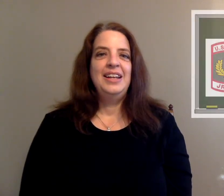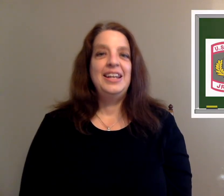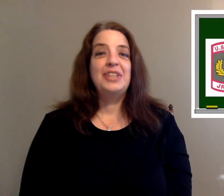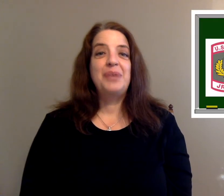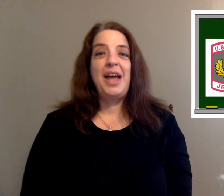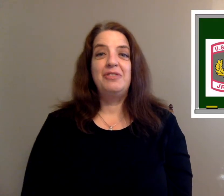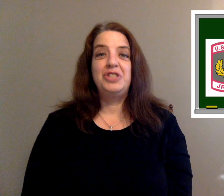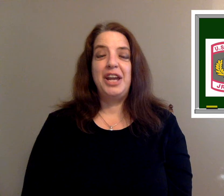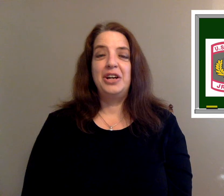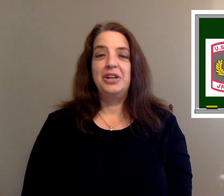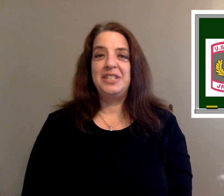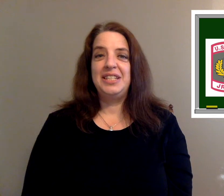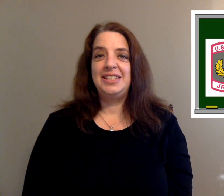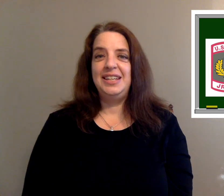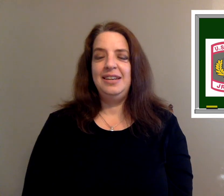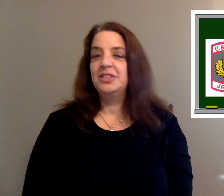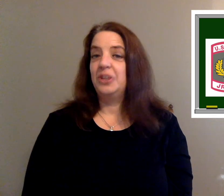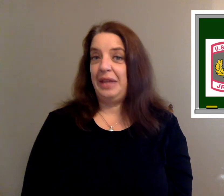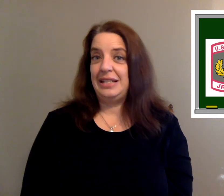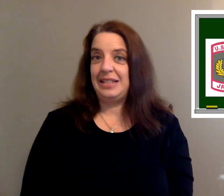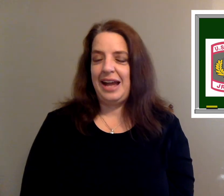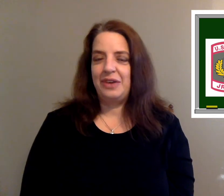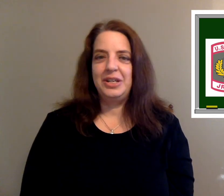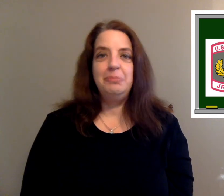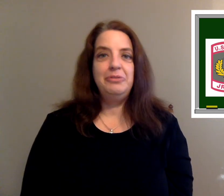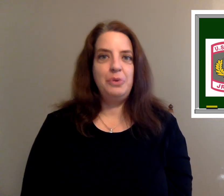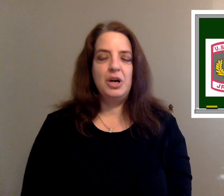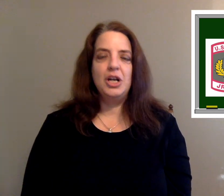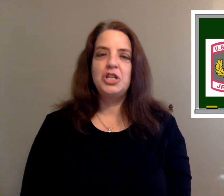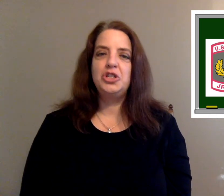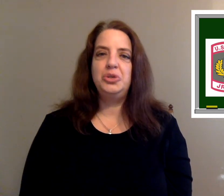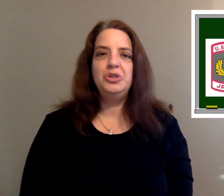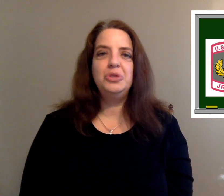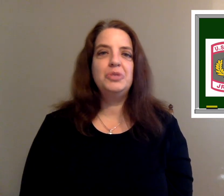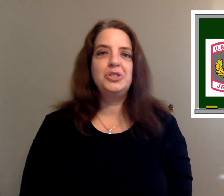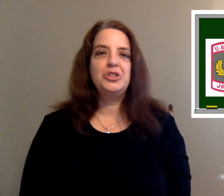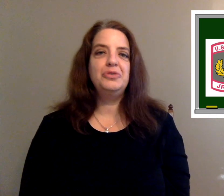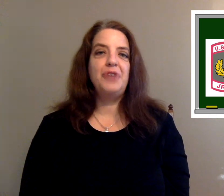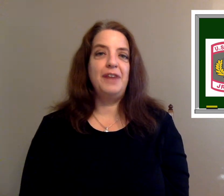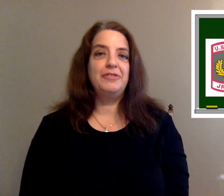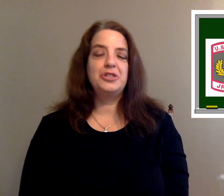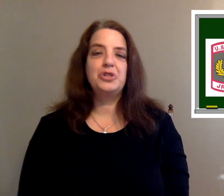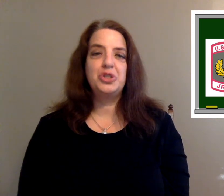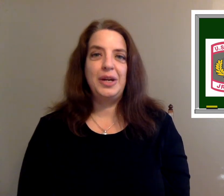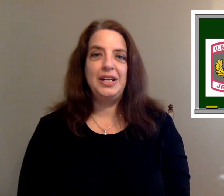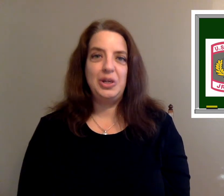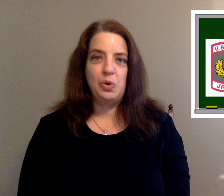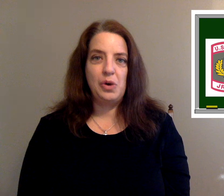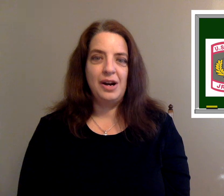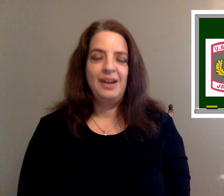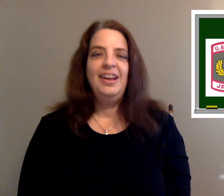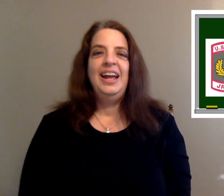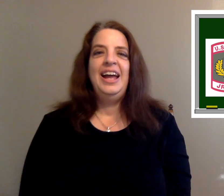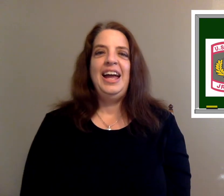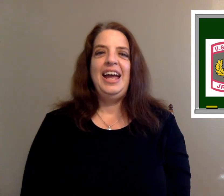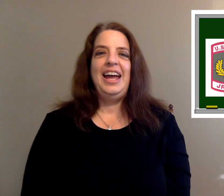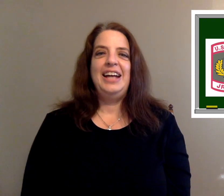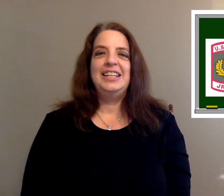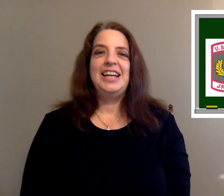Next, we have Jrotc. So that is an acronym for Junior Reserve Officer Training Corps. And the